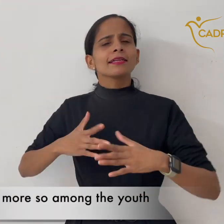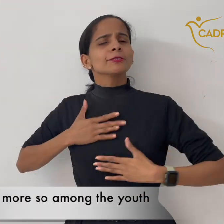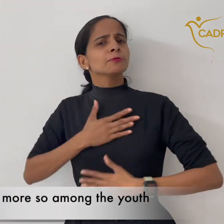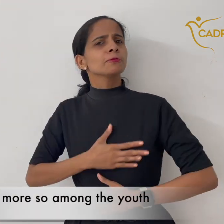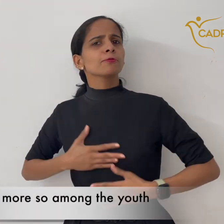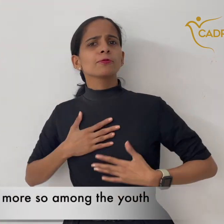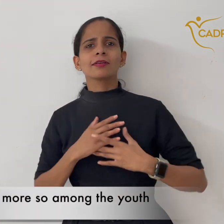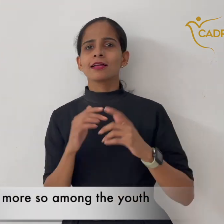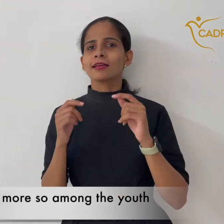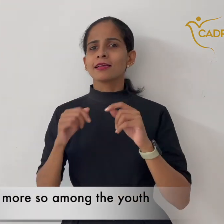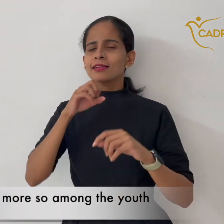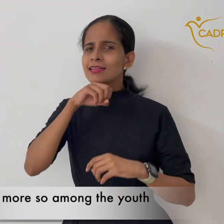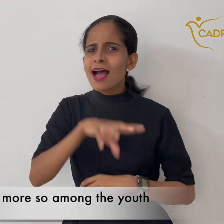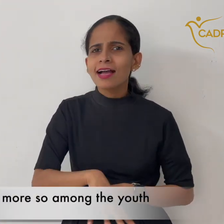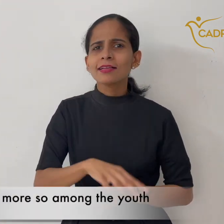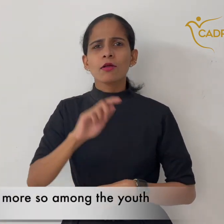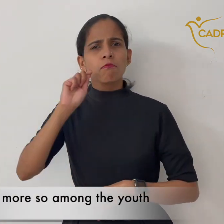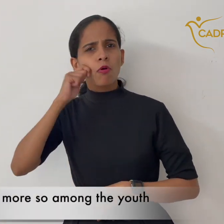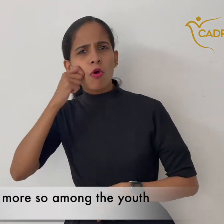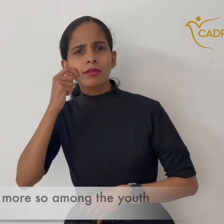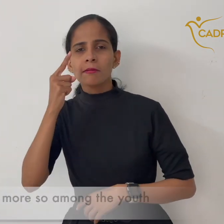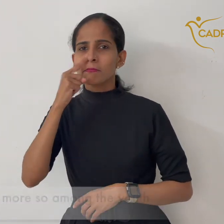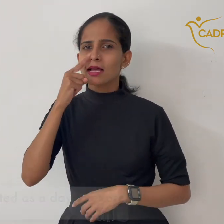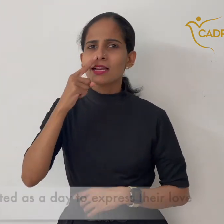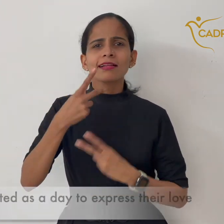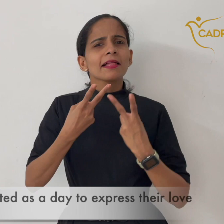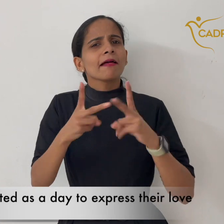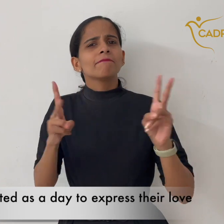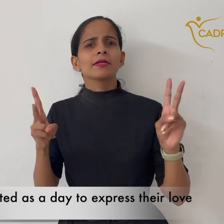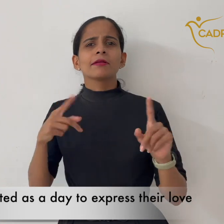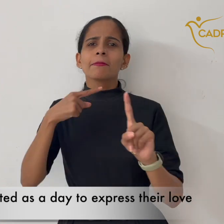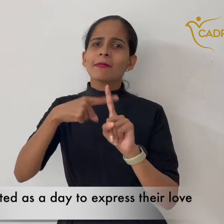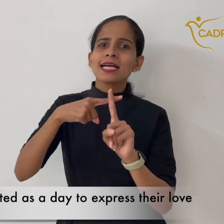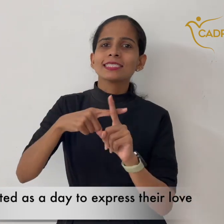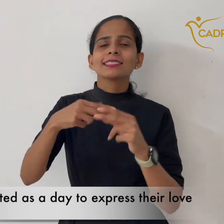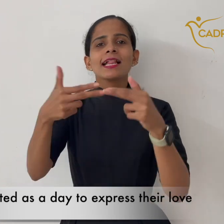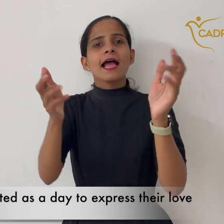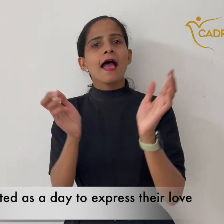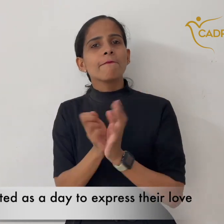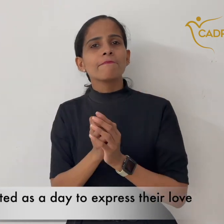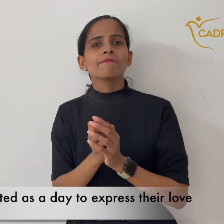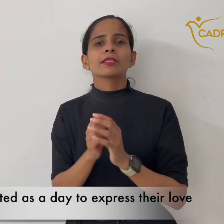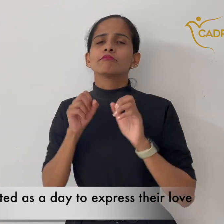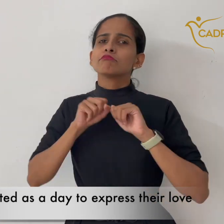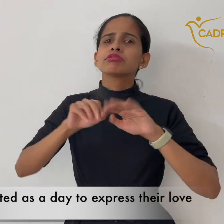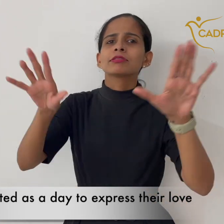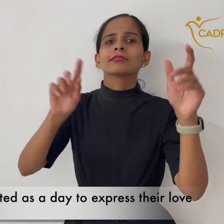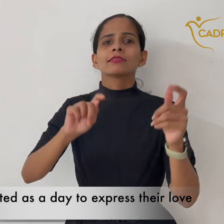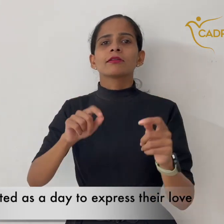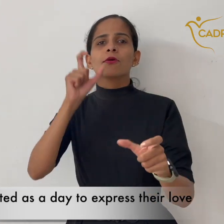especially more so among the youth. And it is celebrated as a day to express their